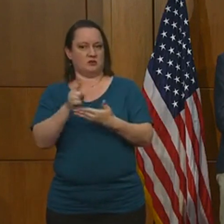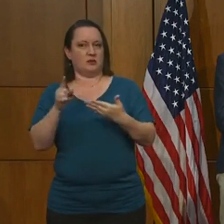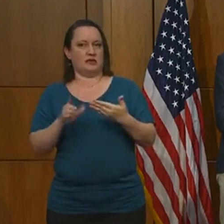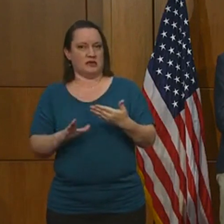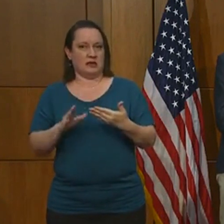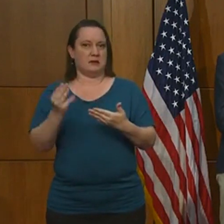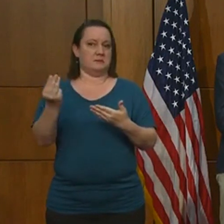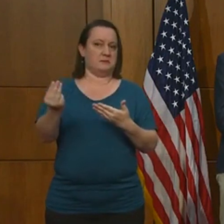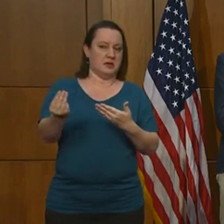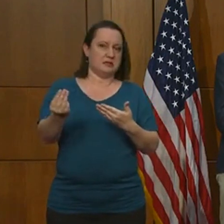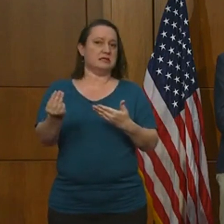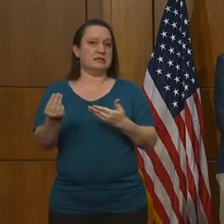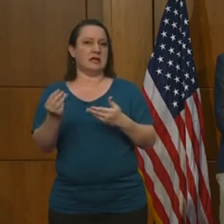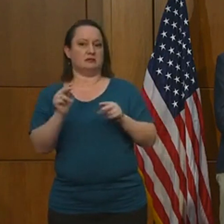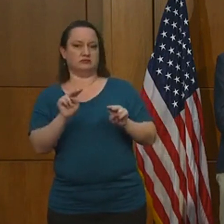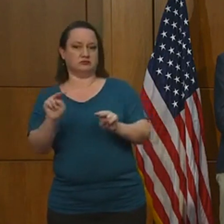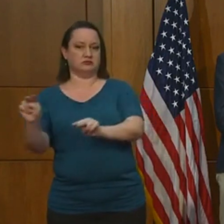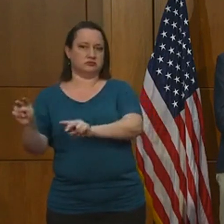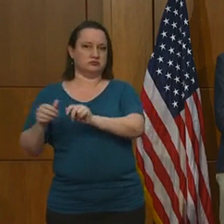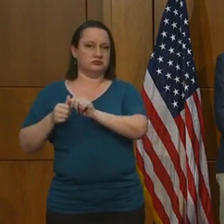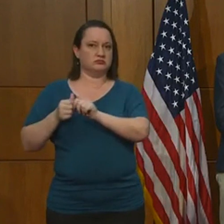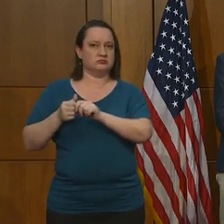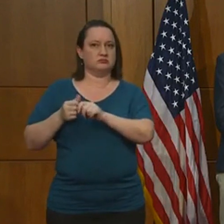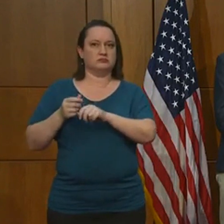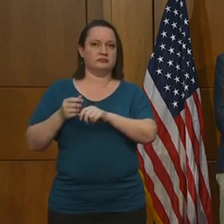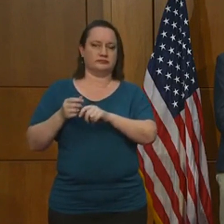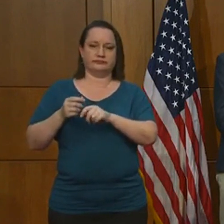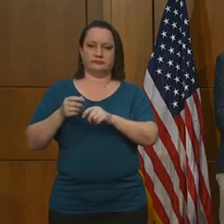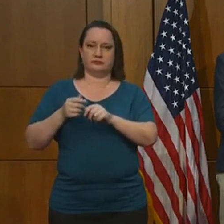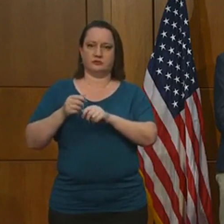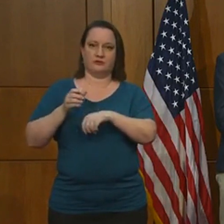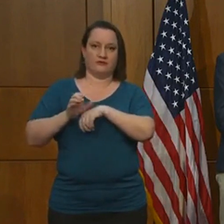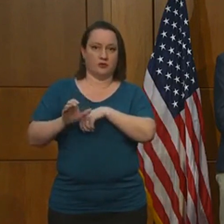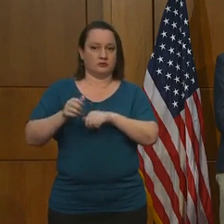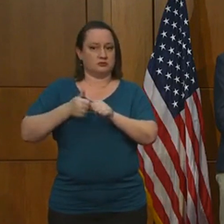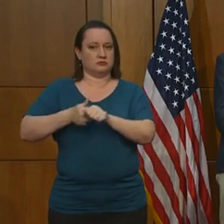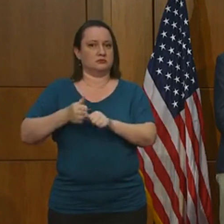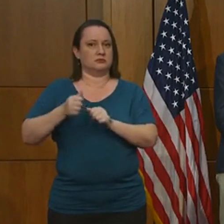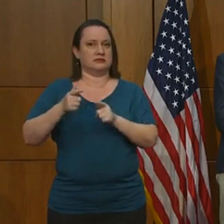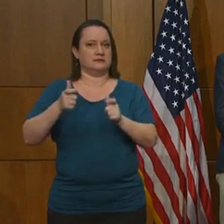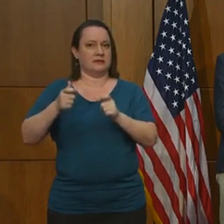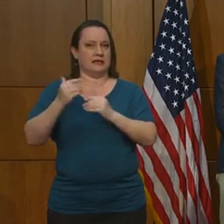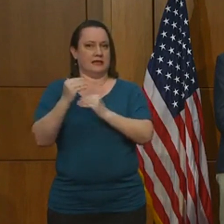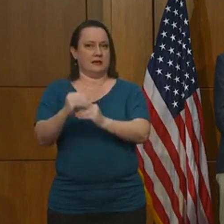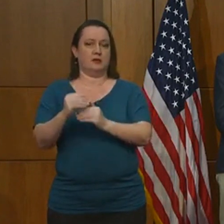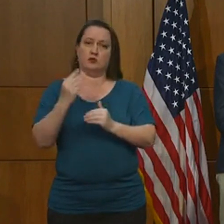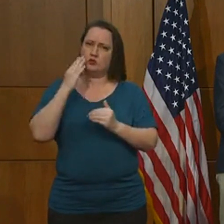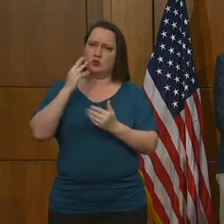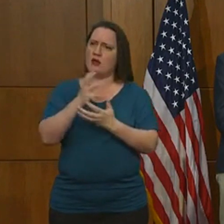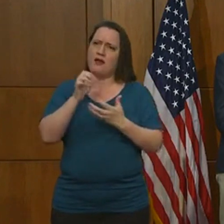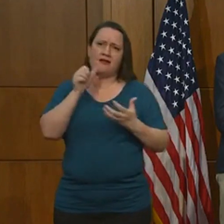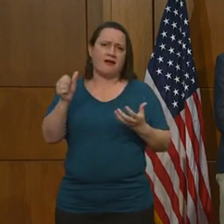limits are enforced. As you all know, there will not be as much traveling this weekend, so you may be tempted.